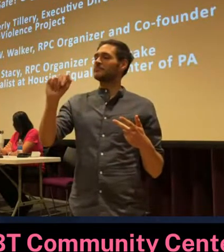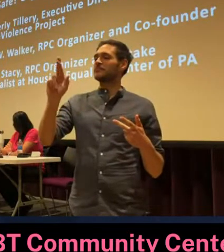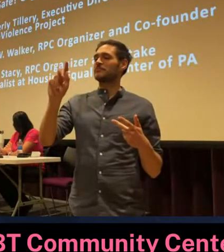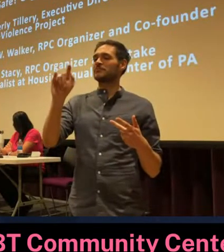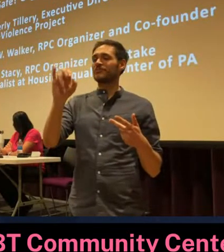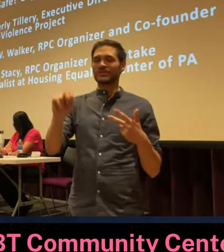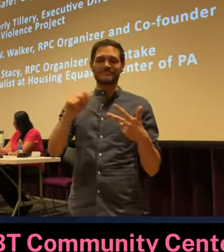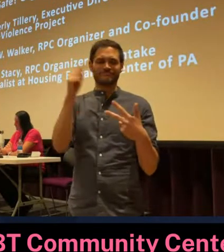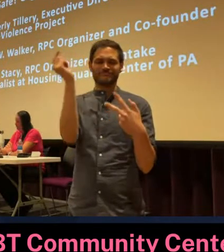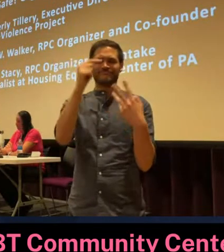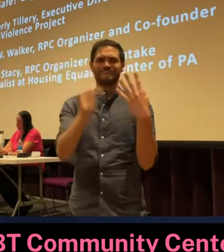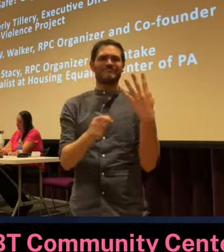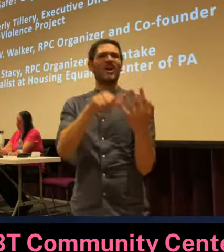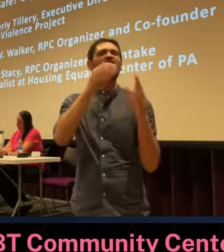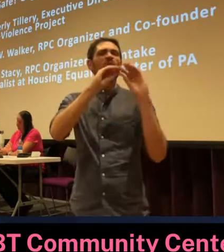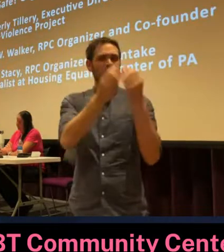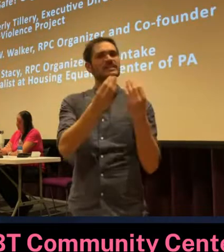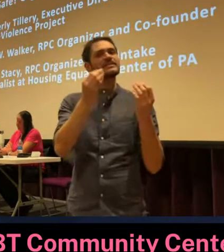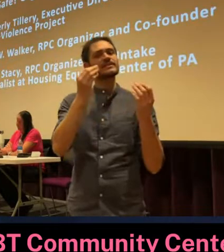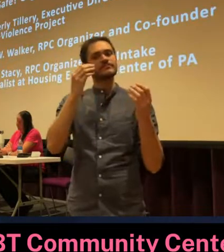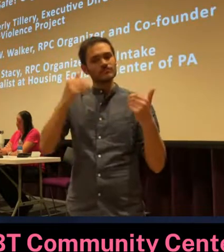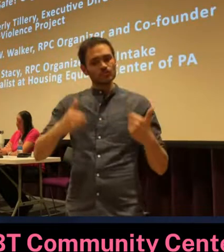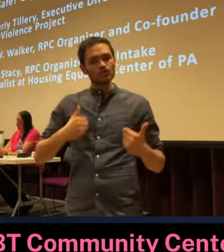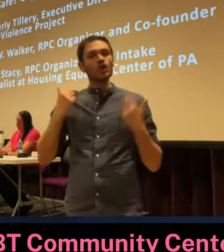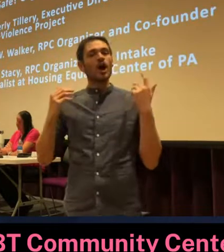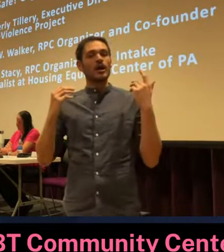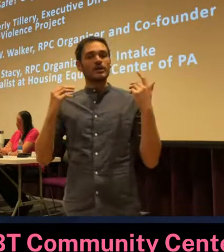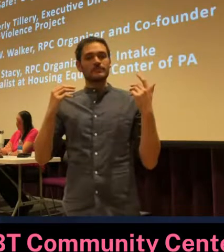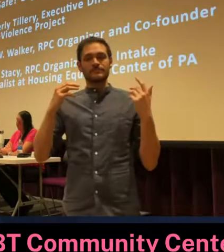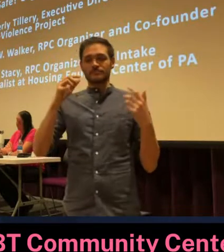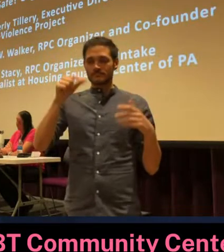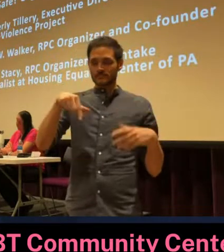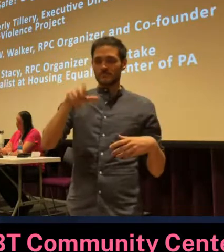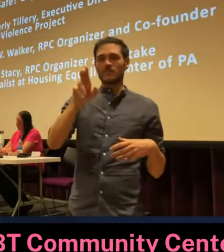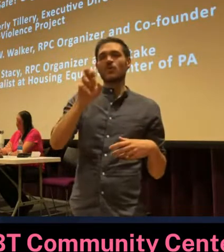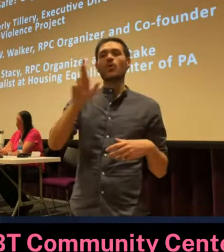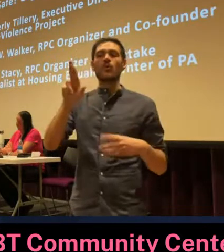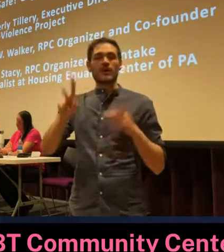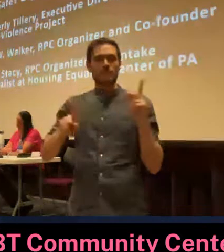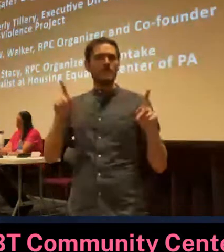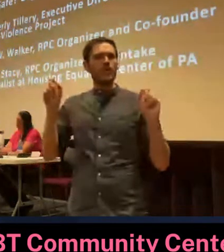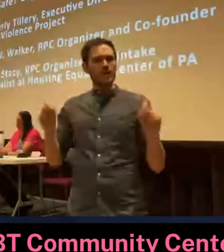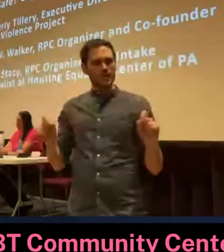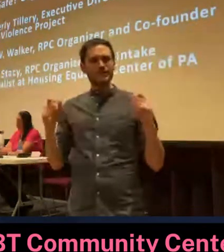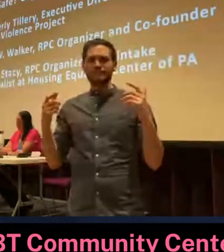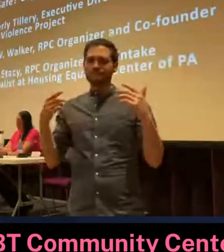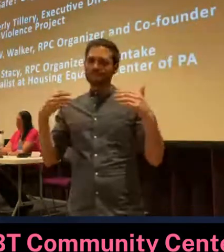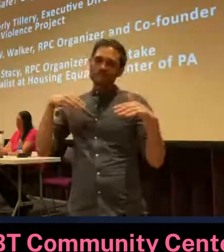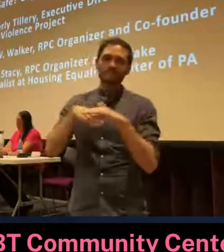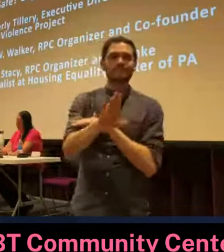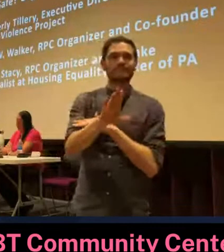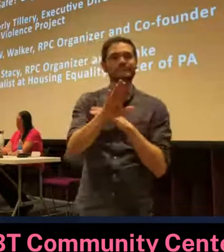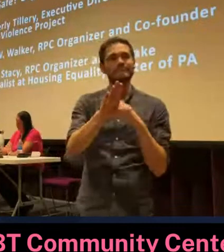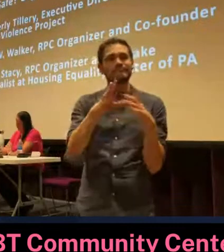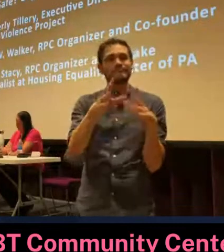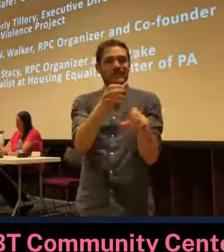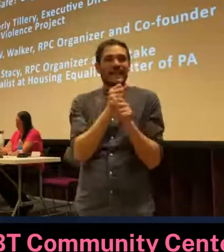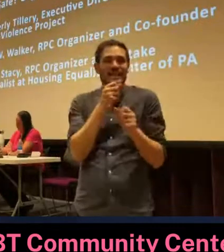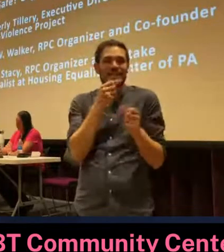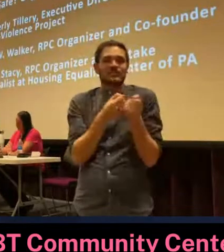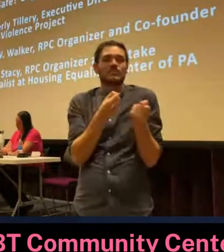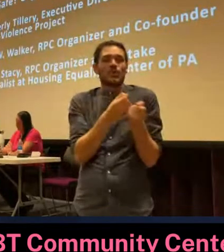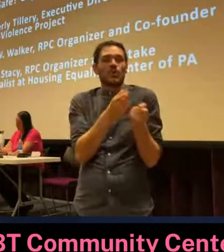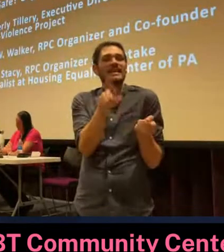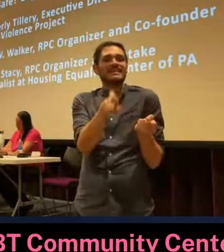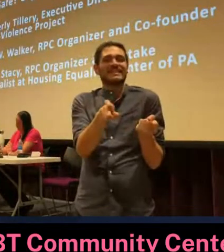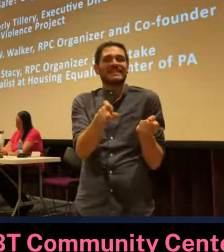go to. And those are the places where they're most likely to get the support that they need as